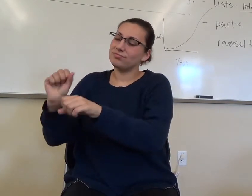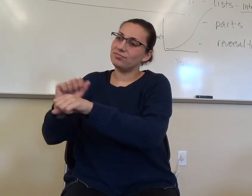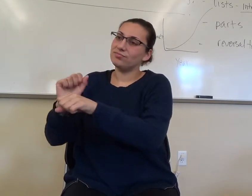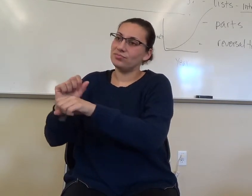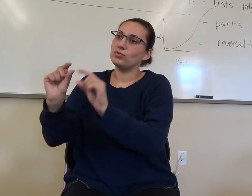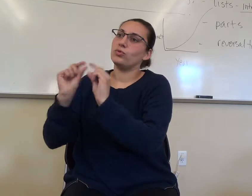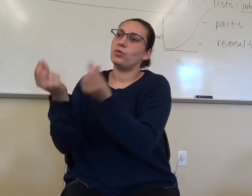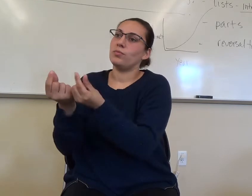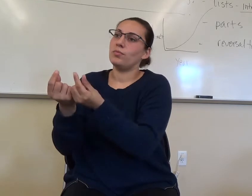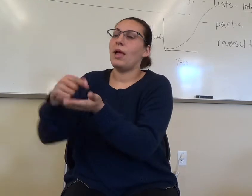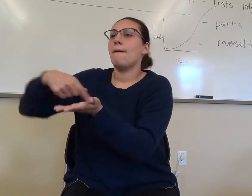by the hour.